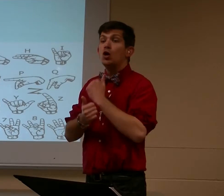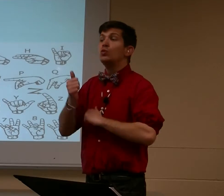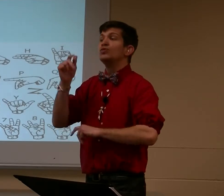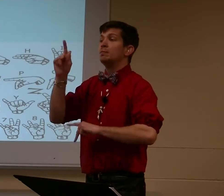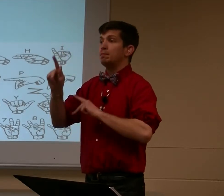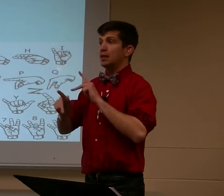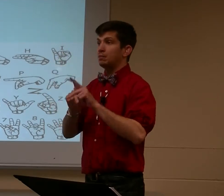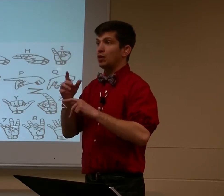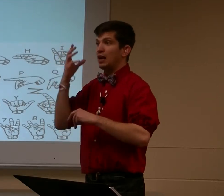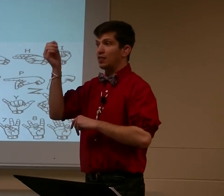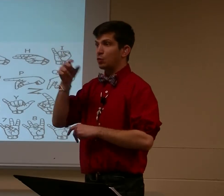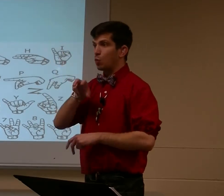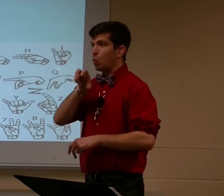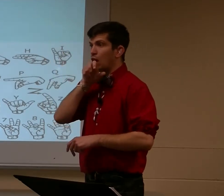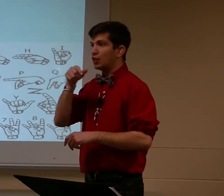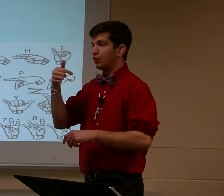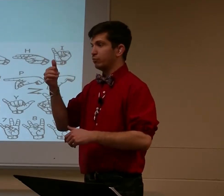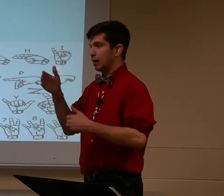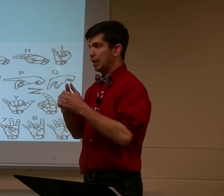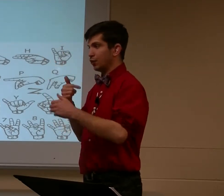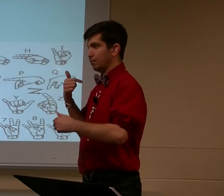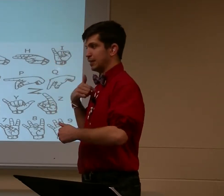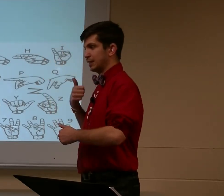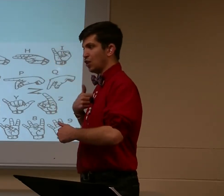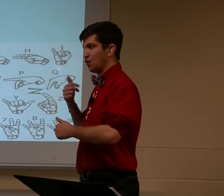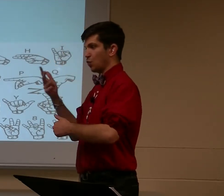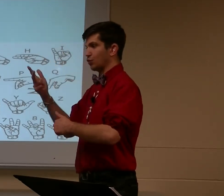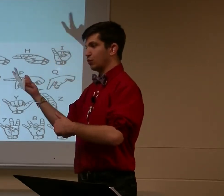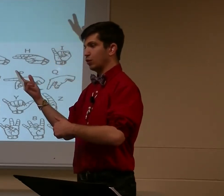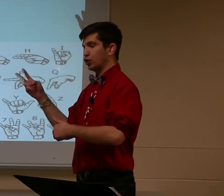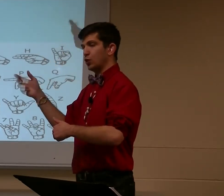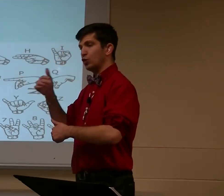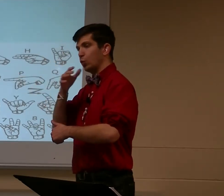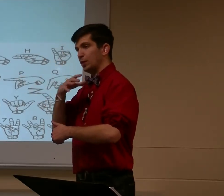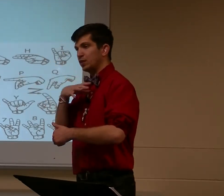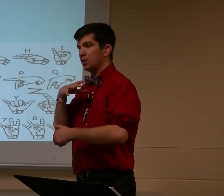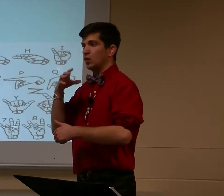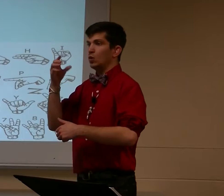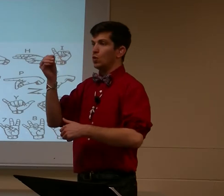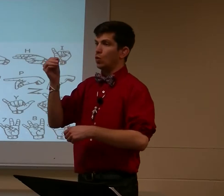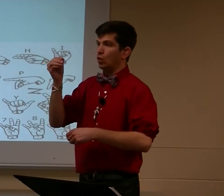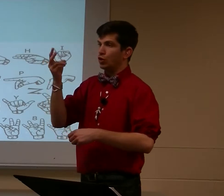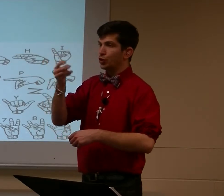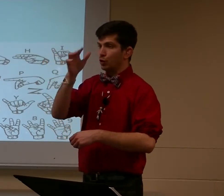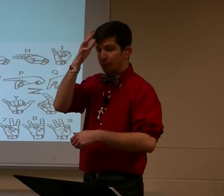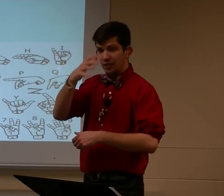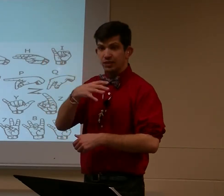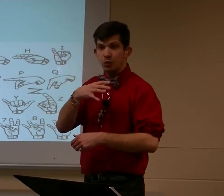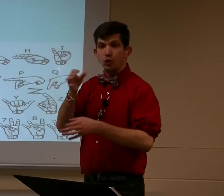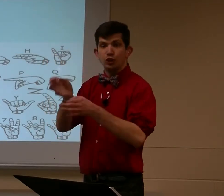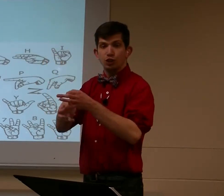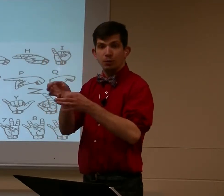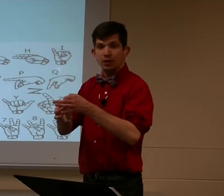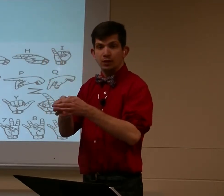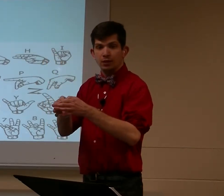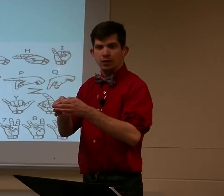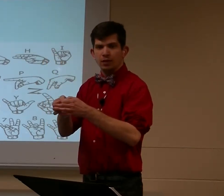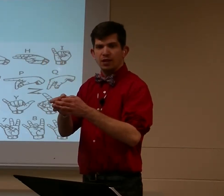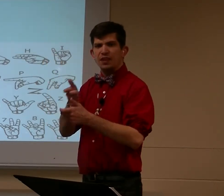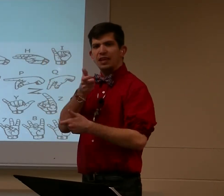Most people out there would watch either myself or 2 other women or 2 other men who interpret. They get